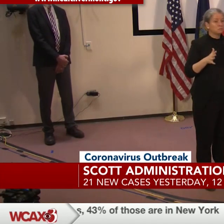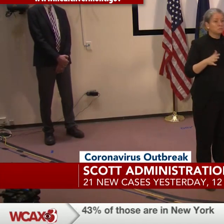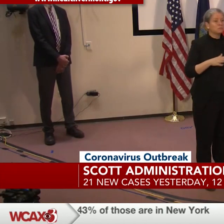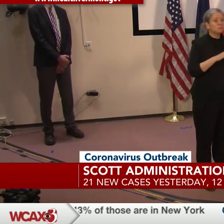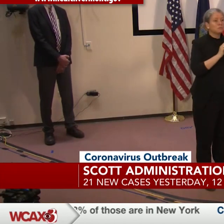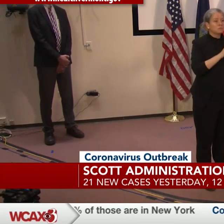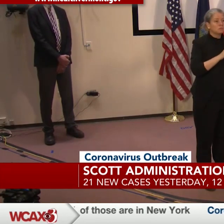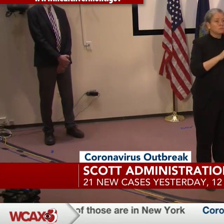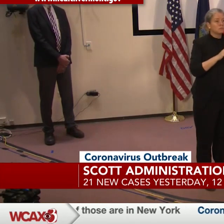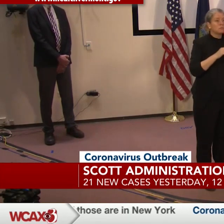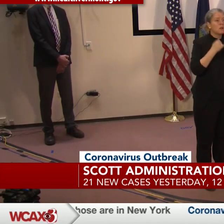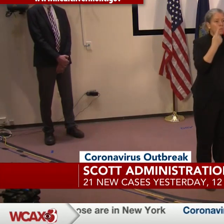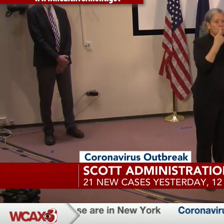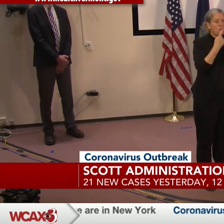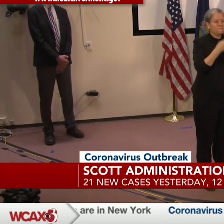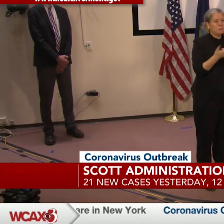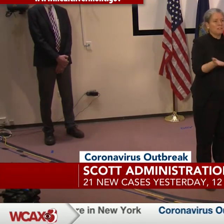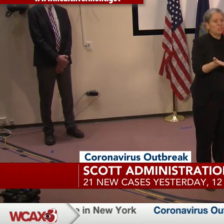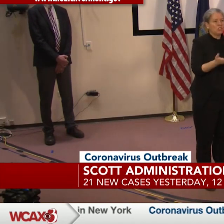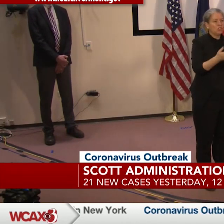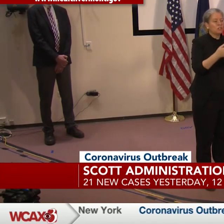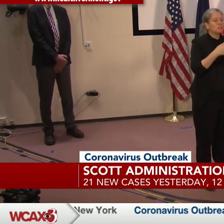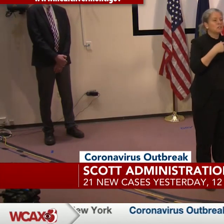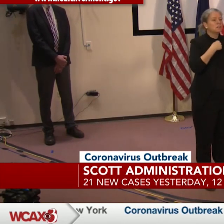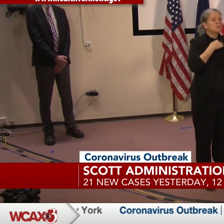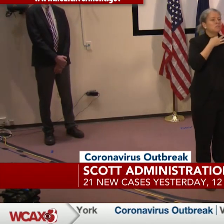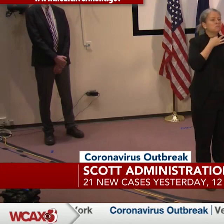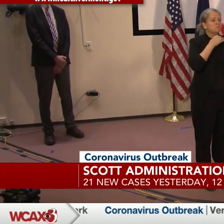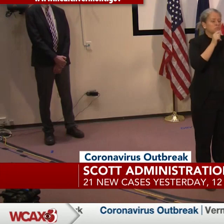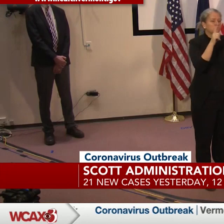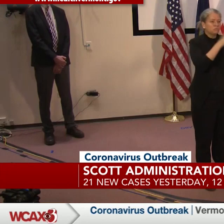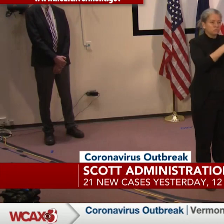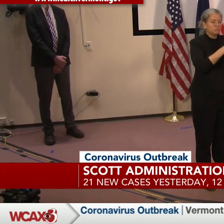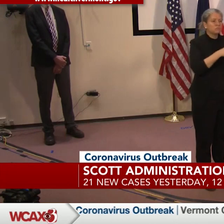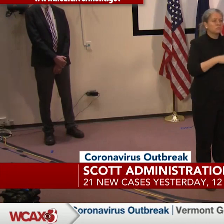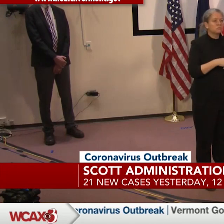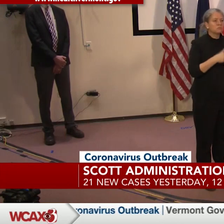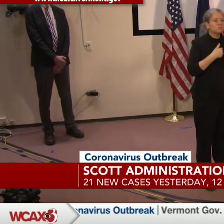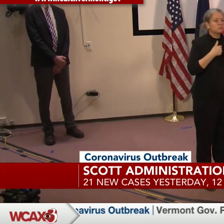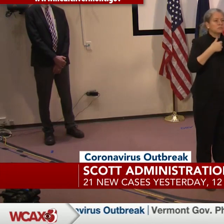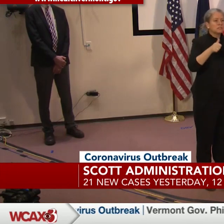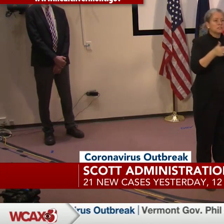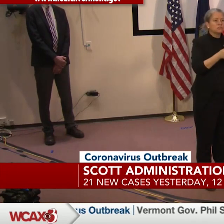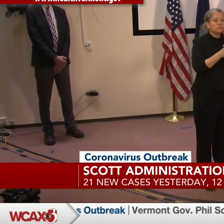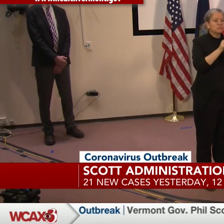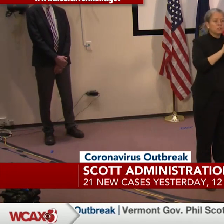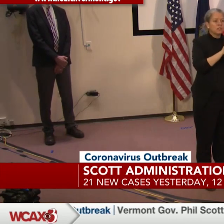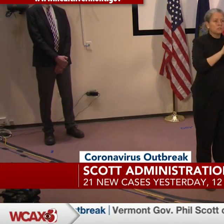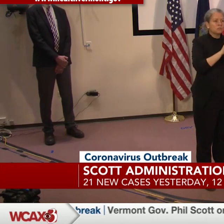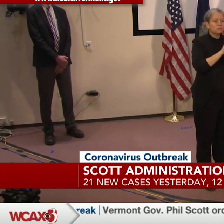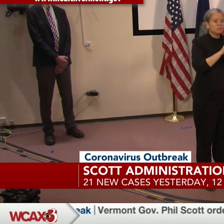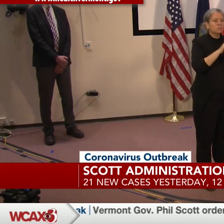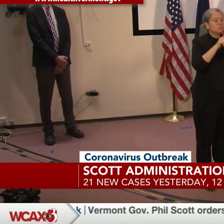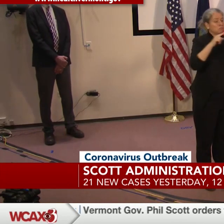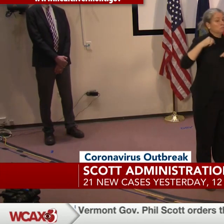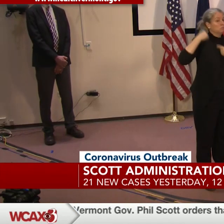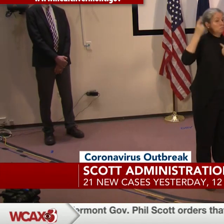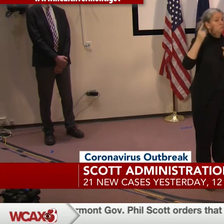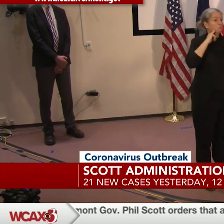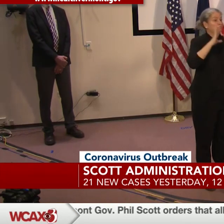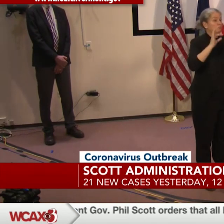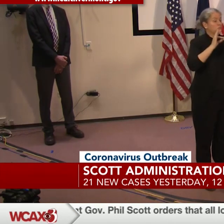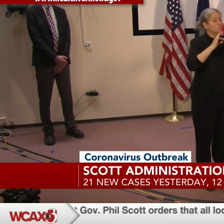right. Again, I want to, go ahead. I'm curious if there's been any change in your assessment that 80% of the cases that